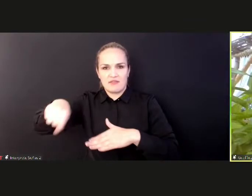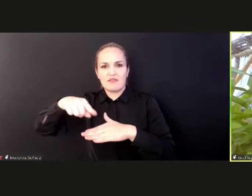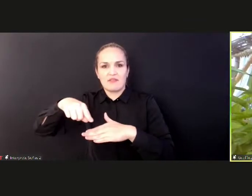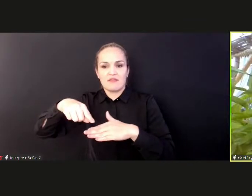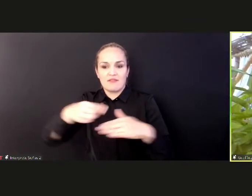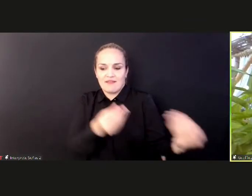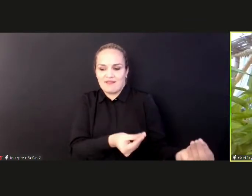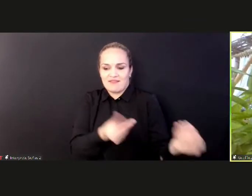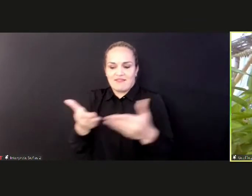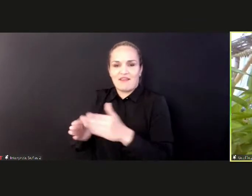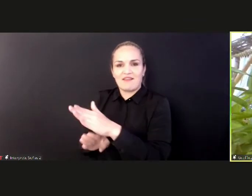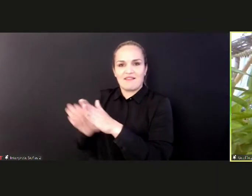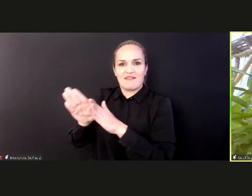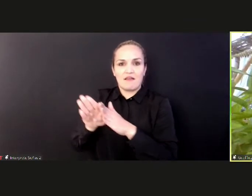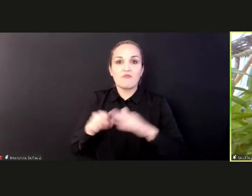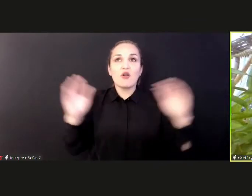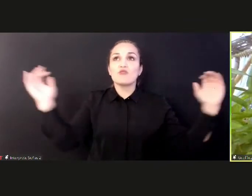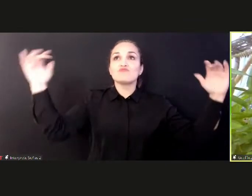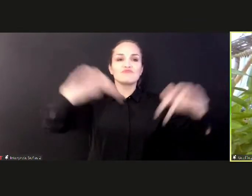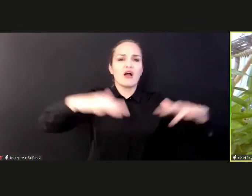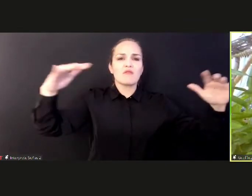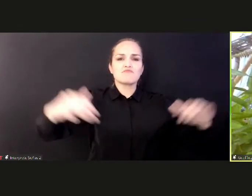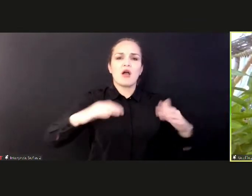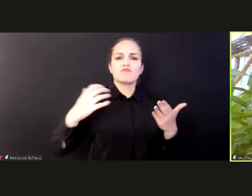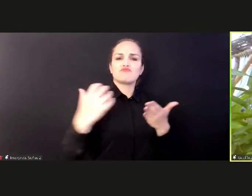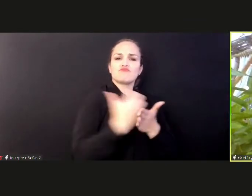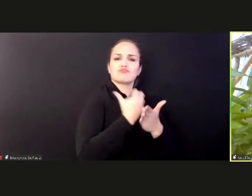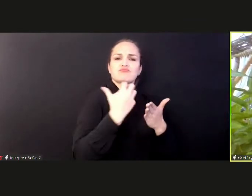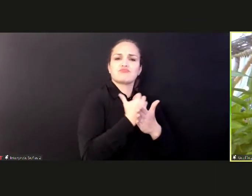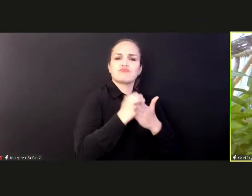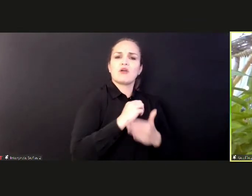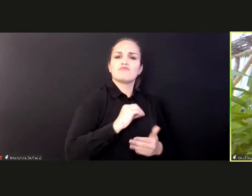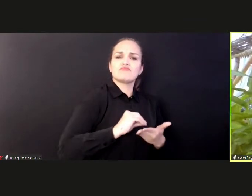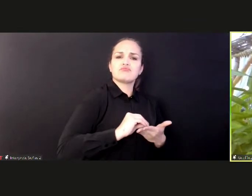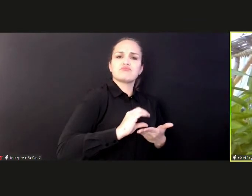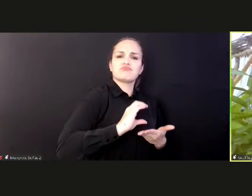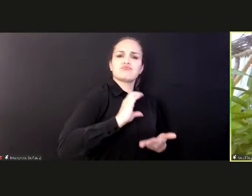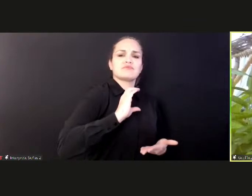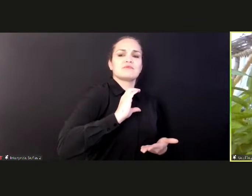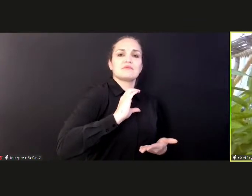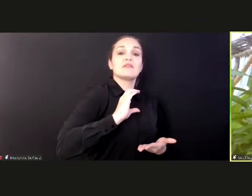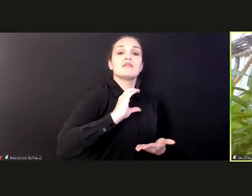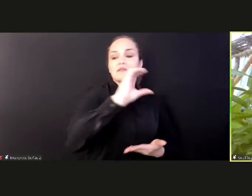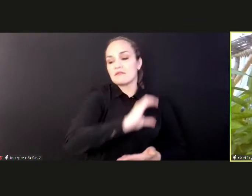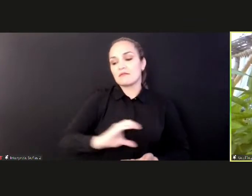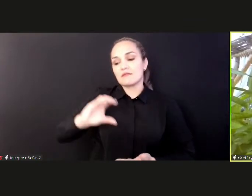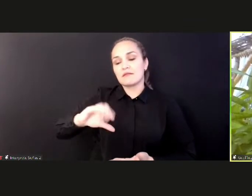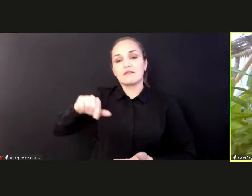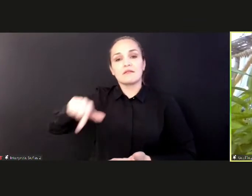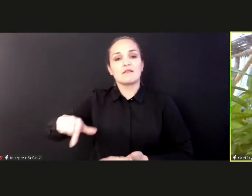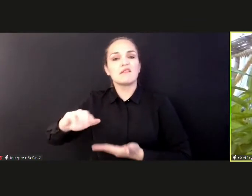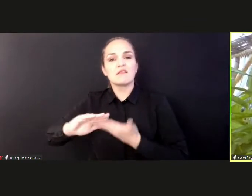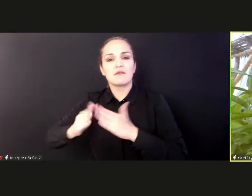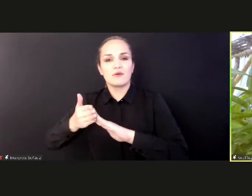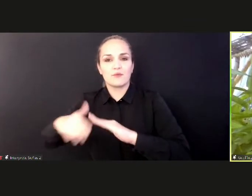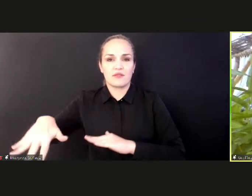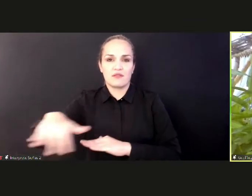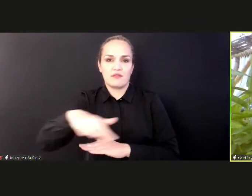community-based enterprises have actually collapsed over the past few years. One of the reasons being